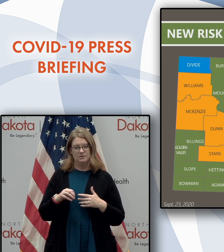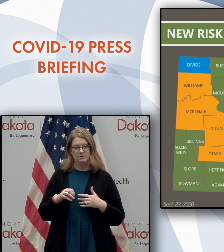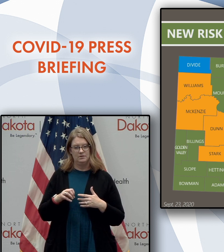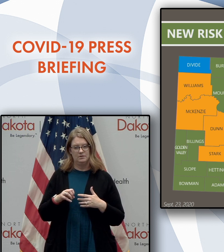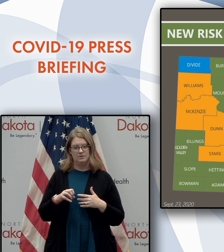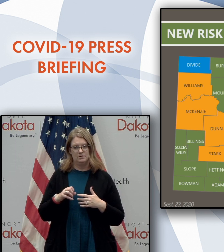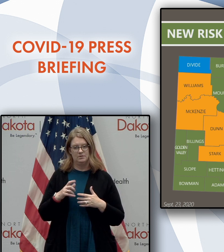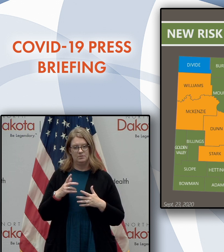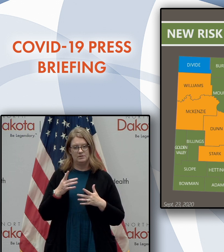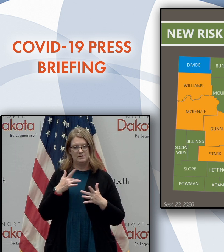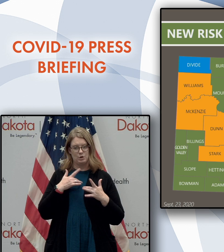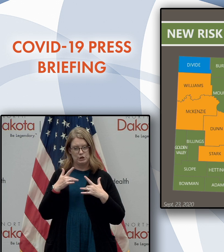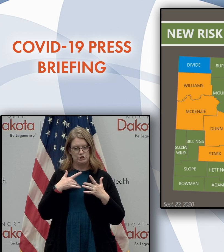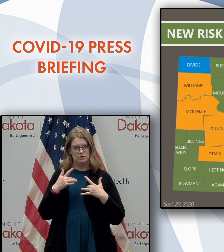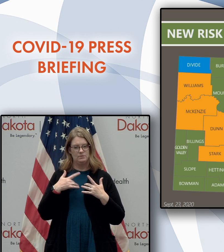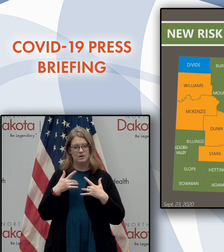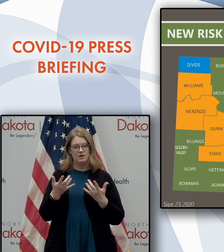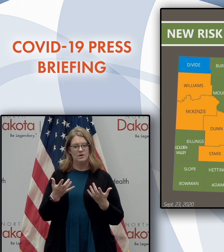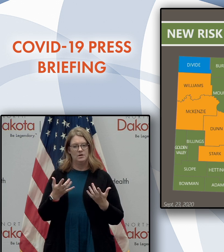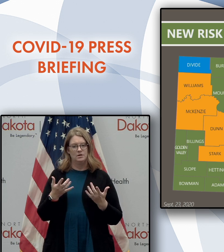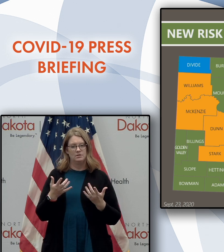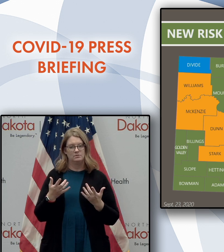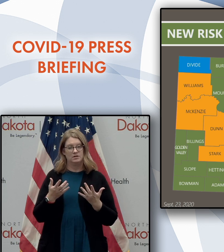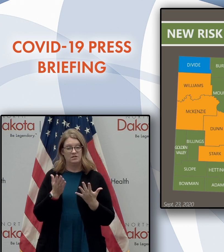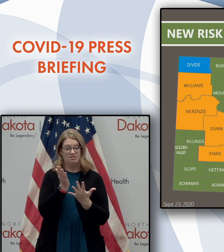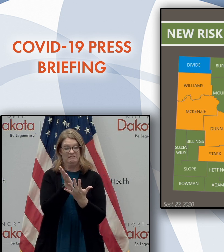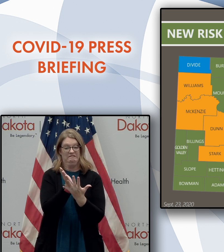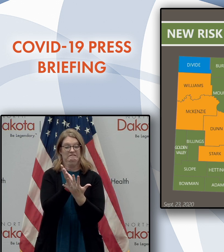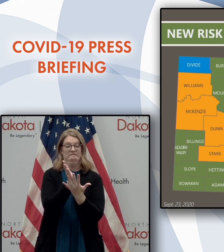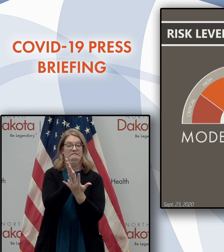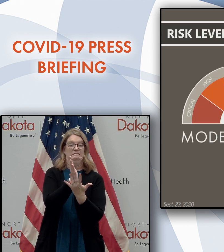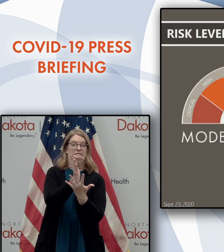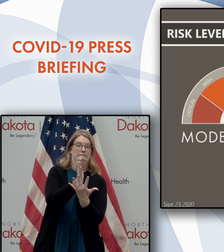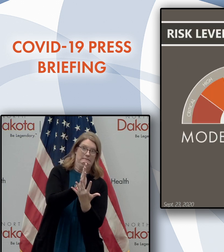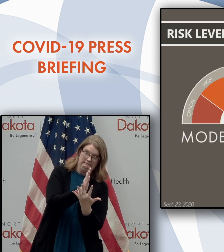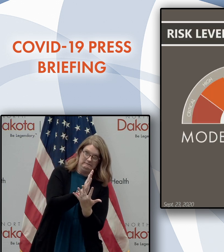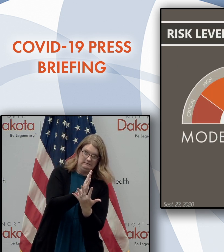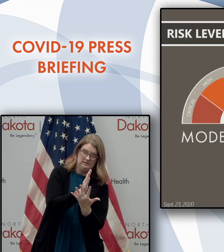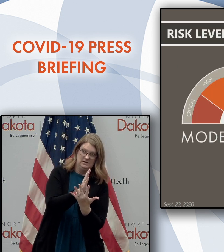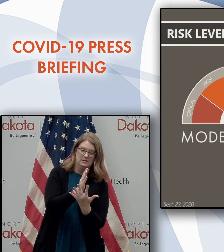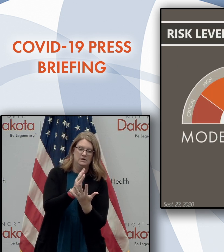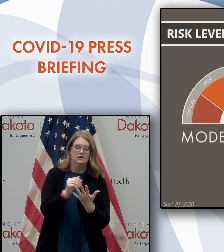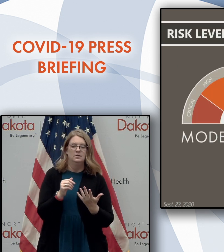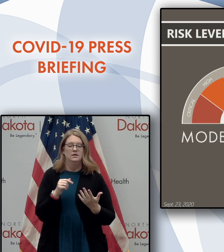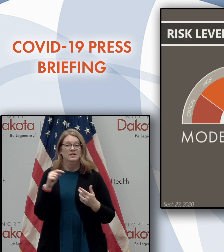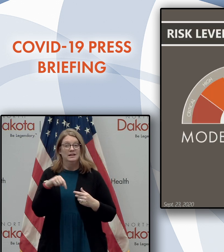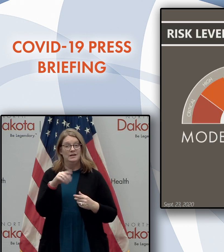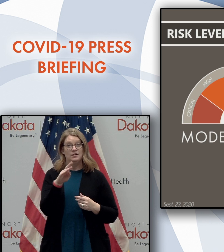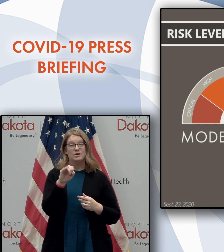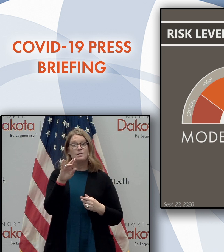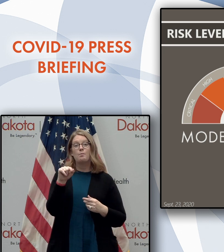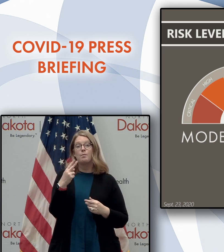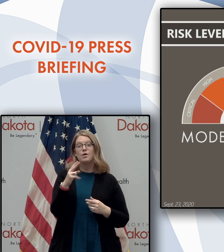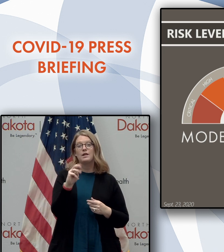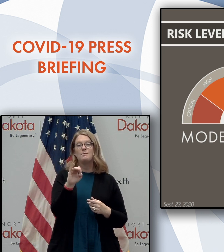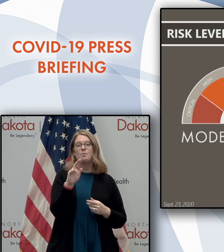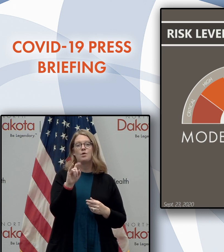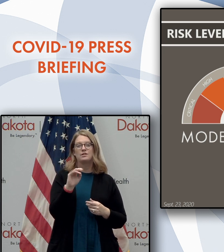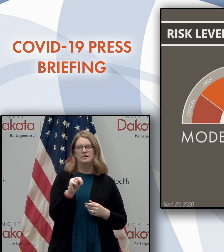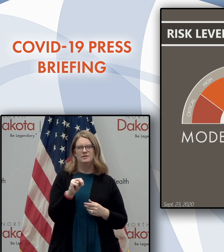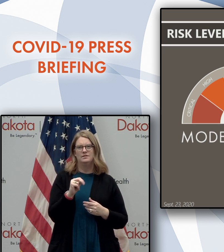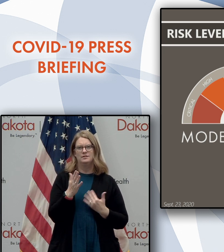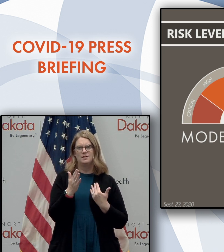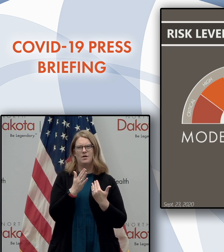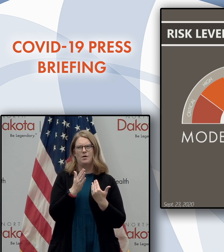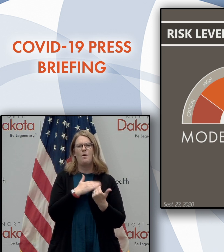we're concerned about in terms of heading up. But these including right here in Burley Morton, we've got nearly